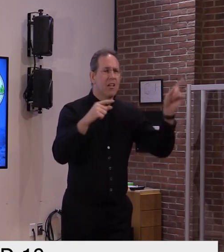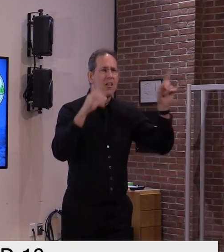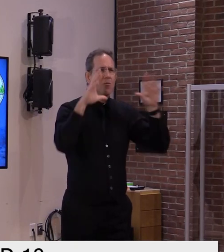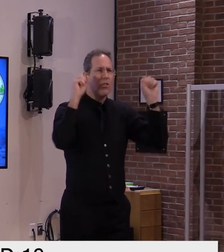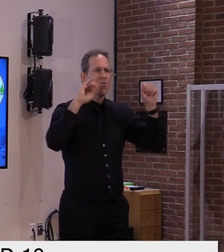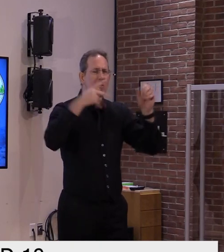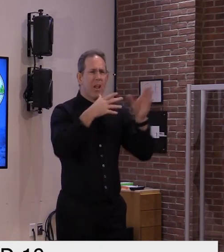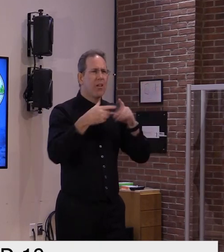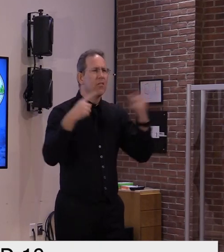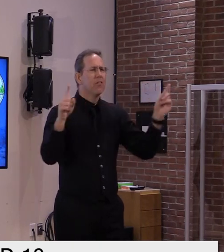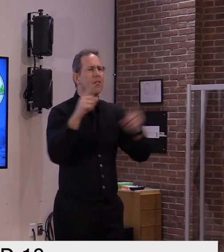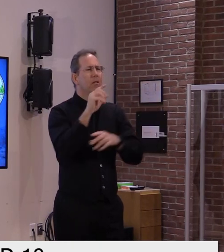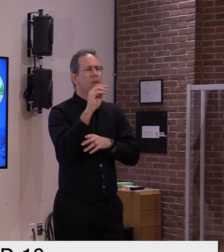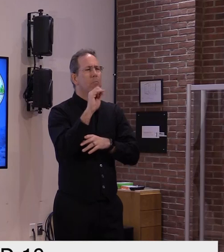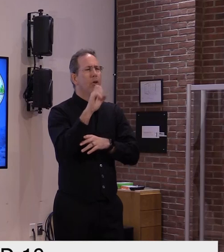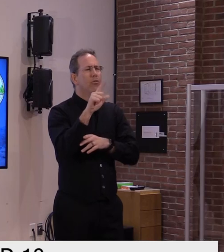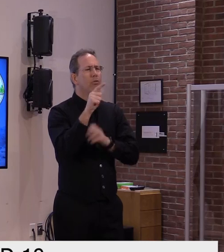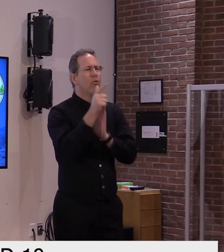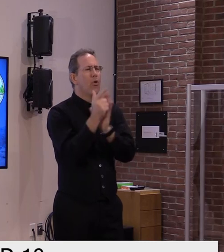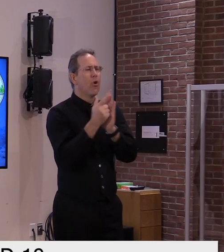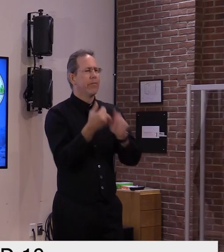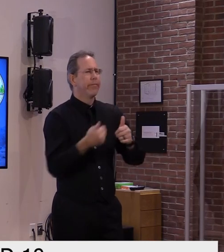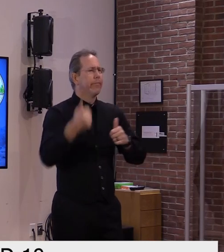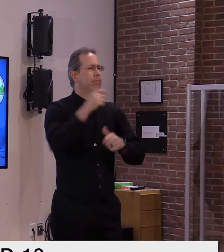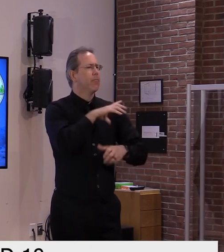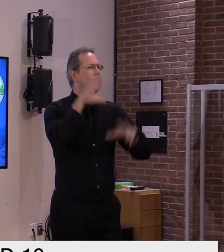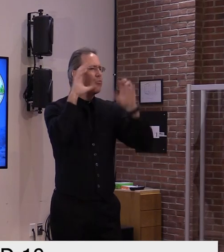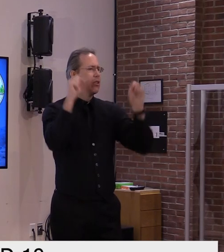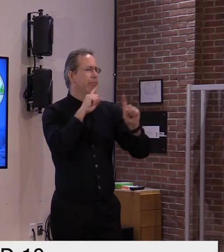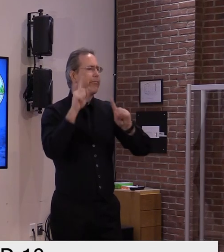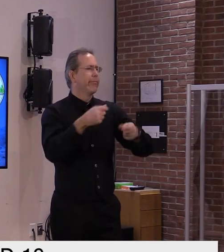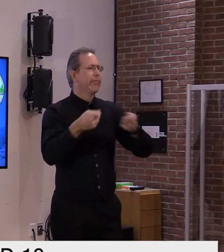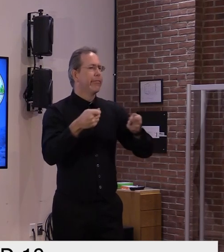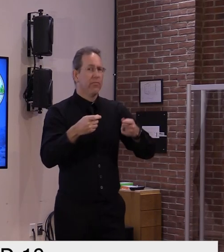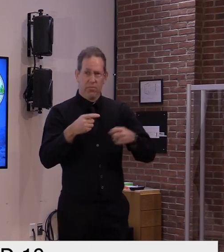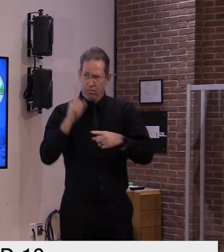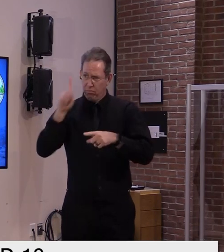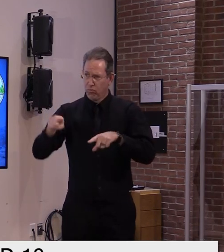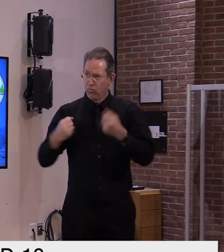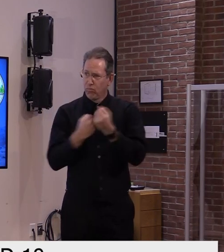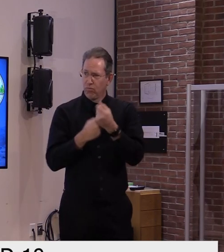I don't believe that President Trump will be declaring martial law.